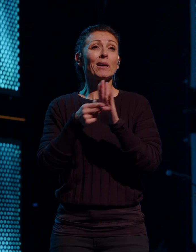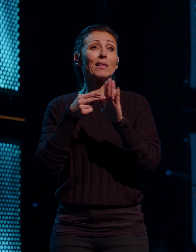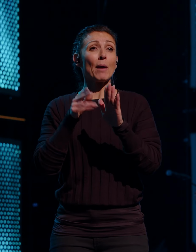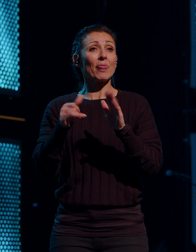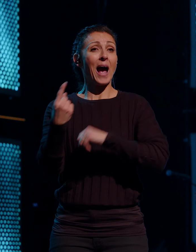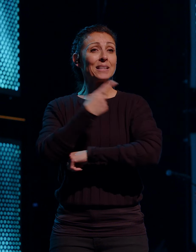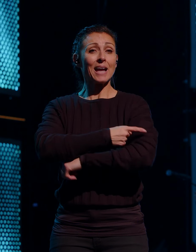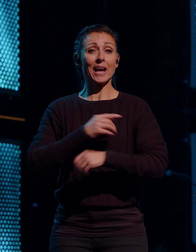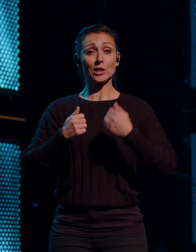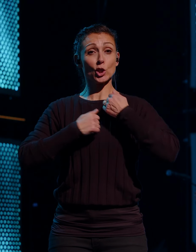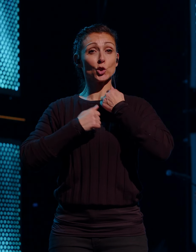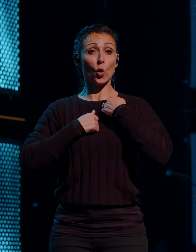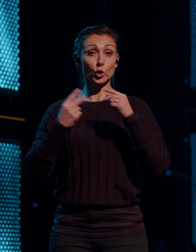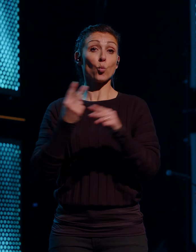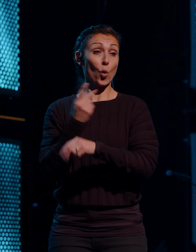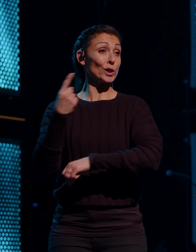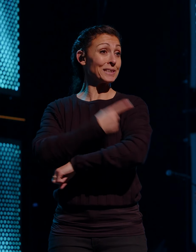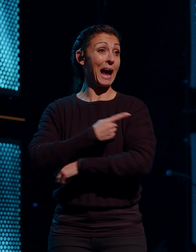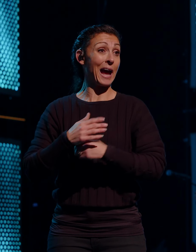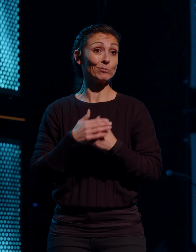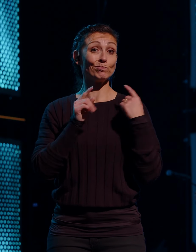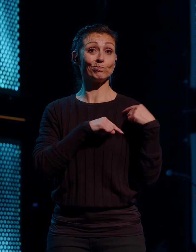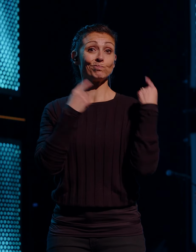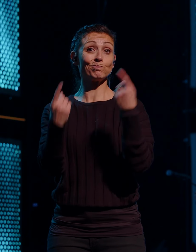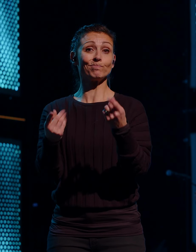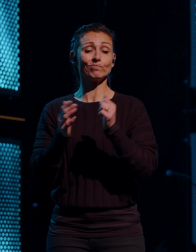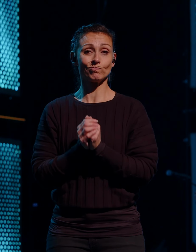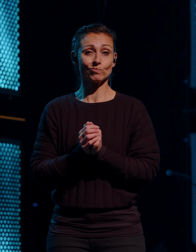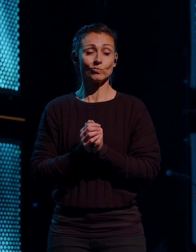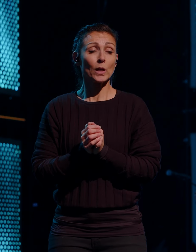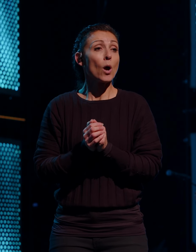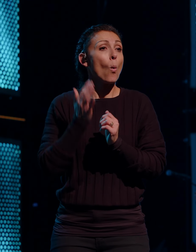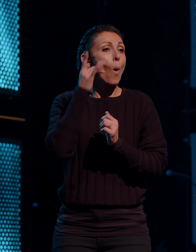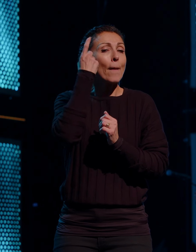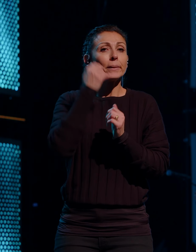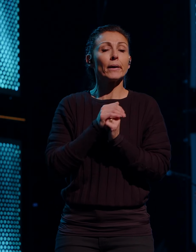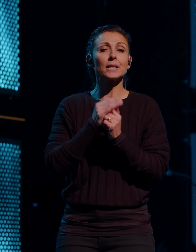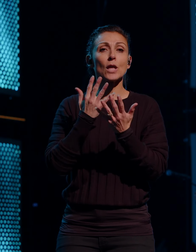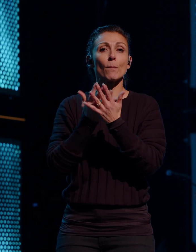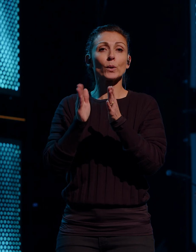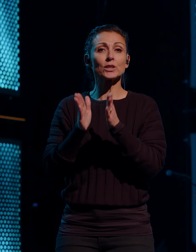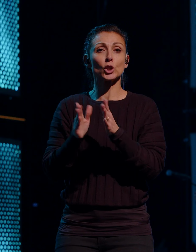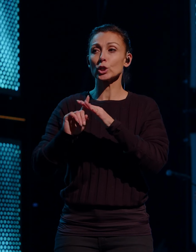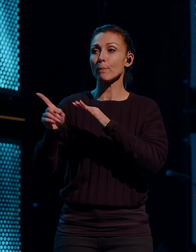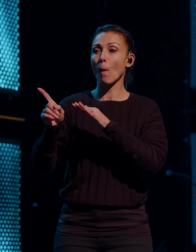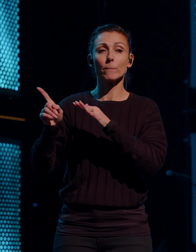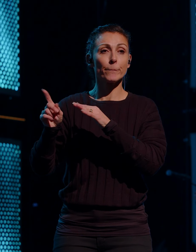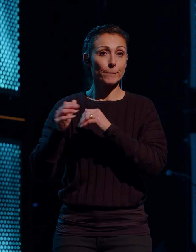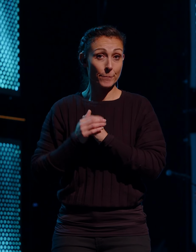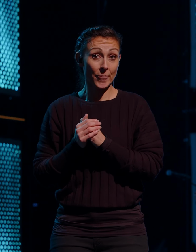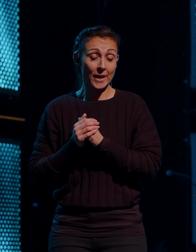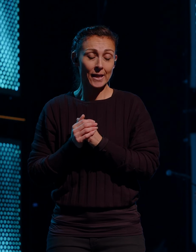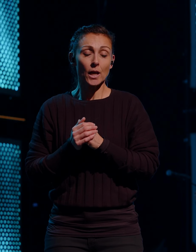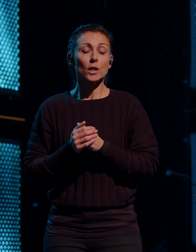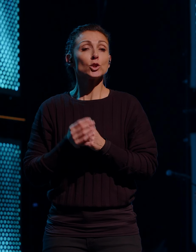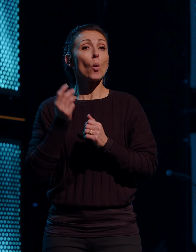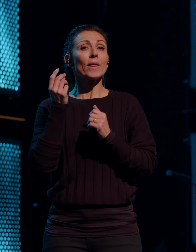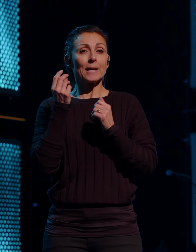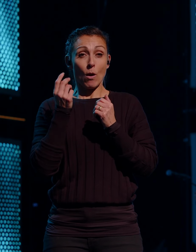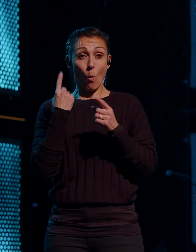life. Those prisoners escaped, he's going to die. And right before he's about to do harm